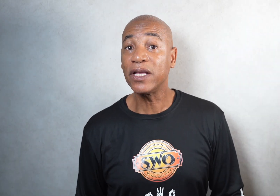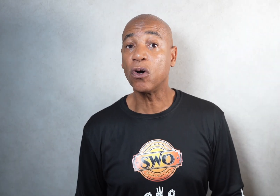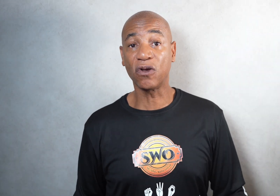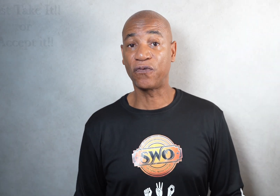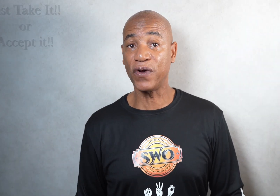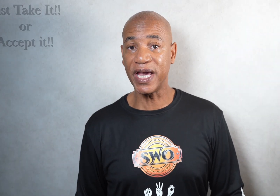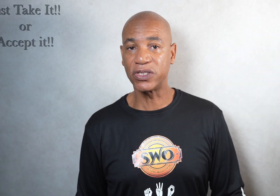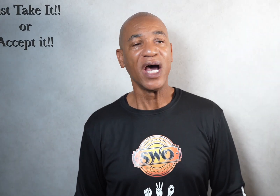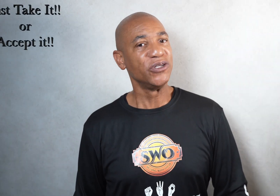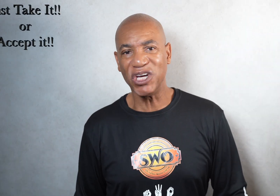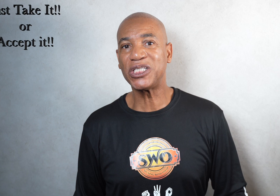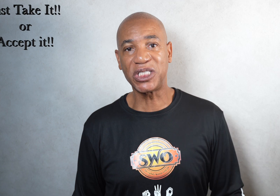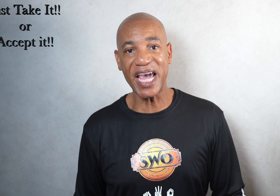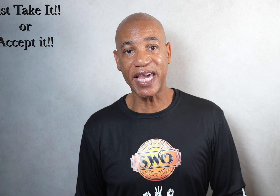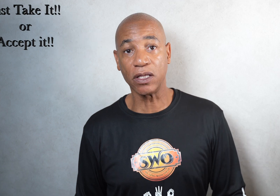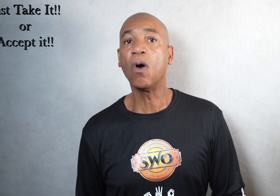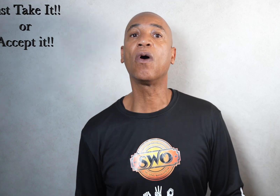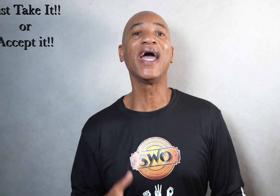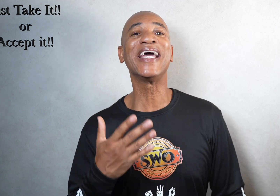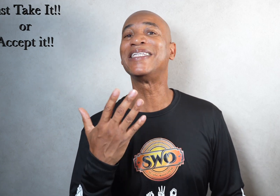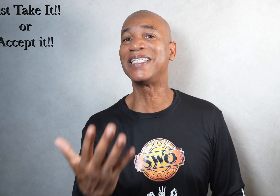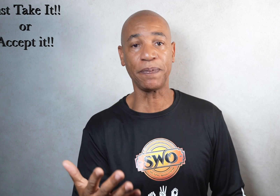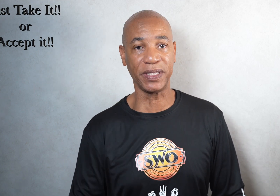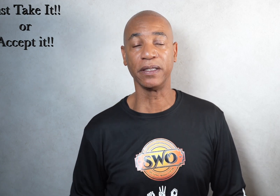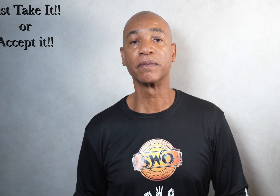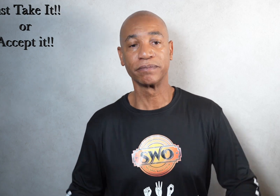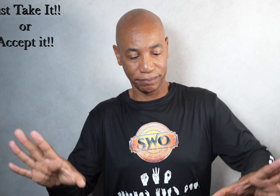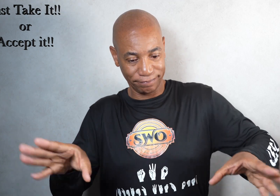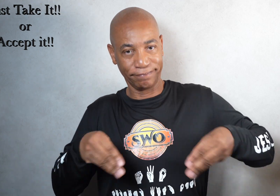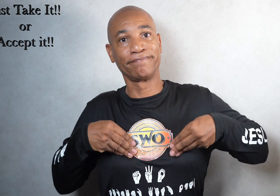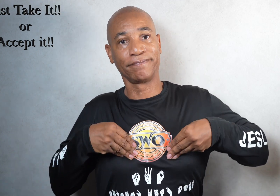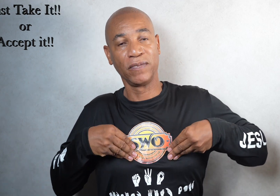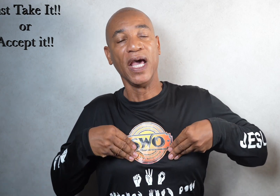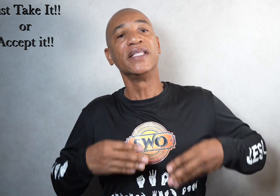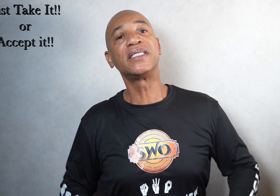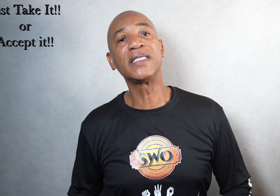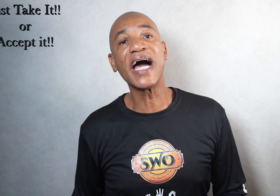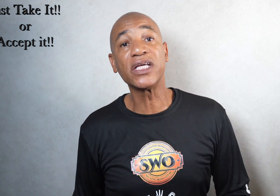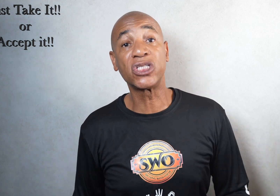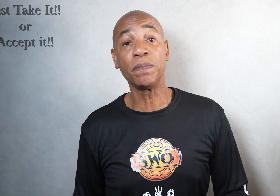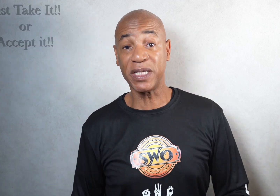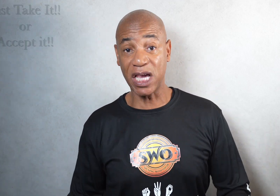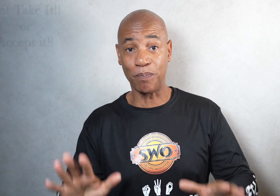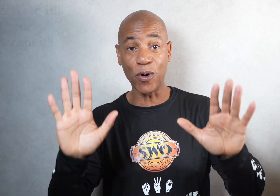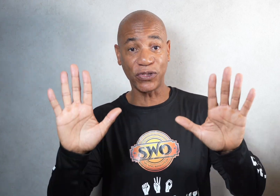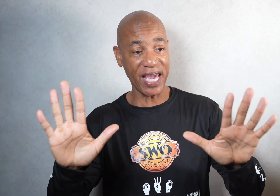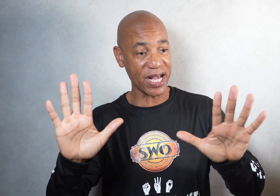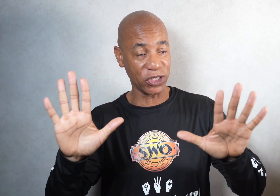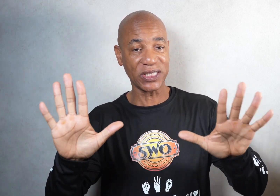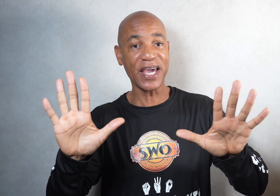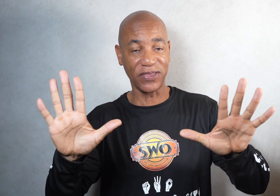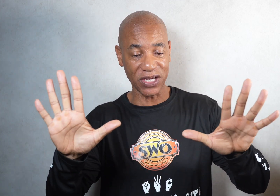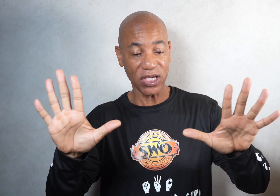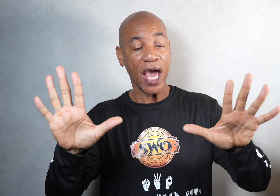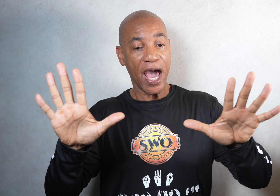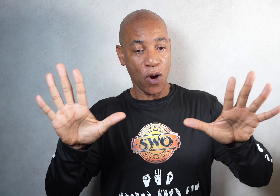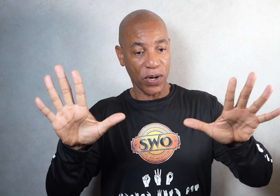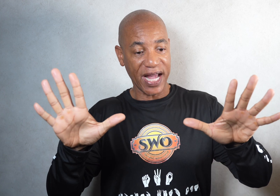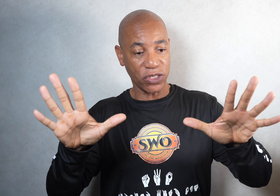or the phrase just take it or accept it. The sign is simply take both hands just like this, and what I do